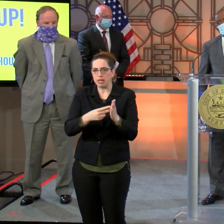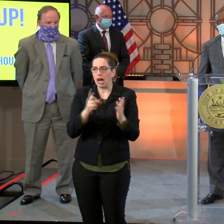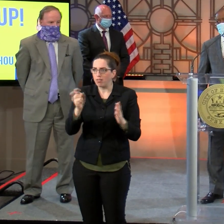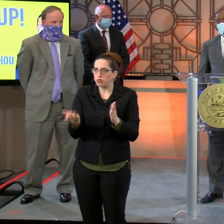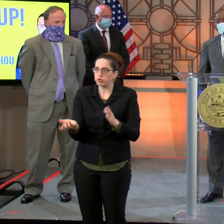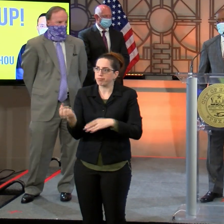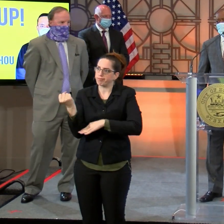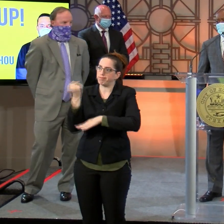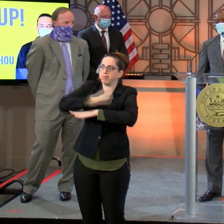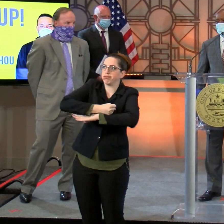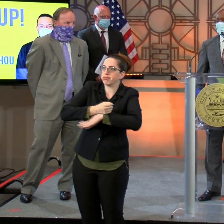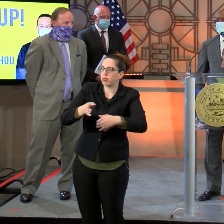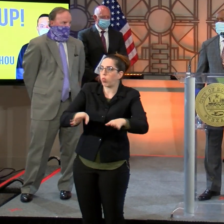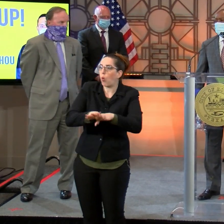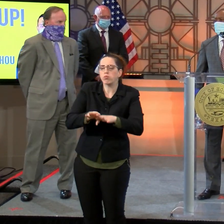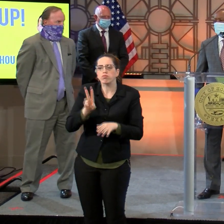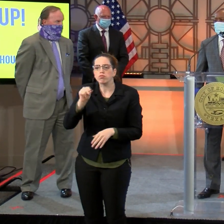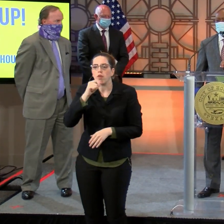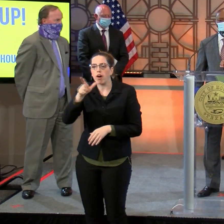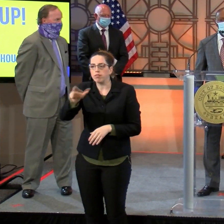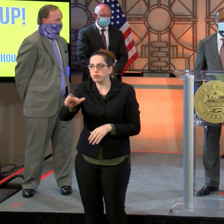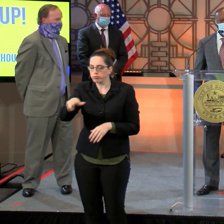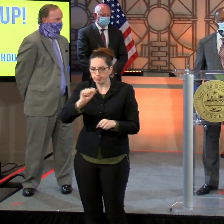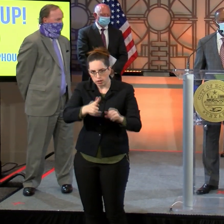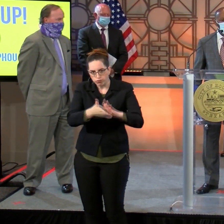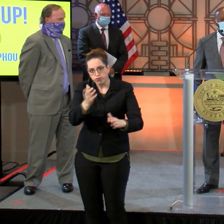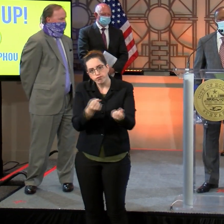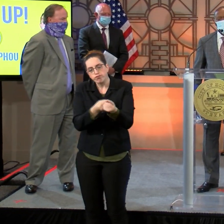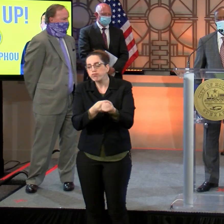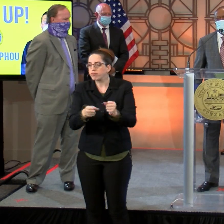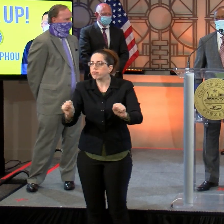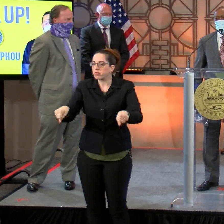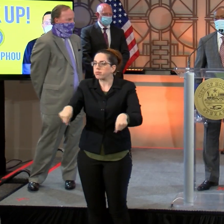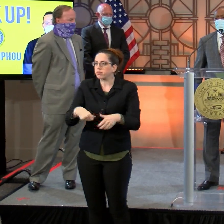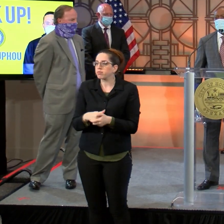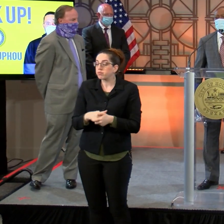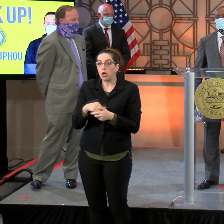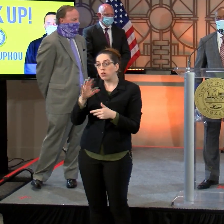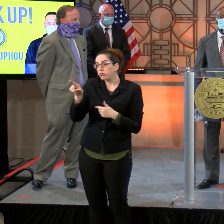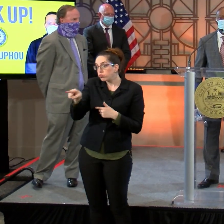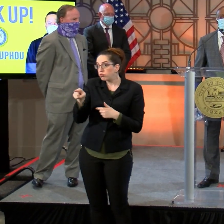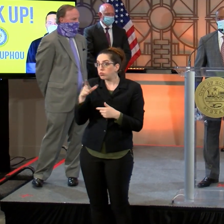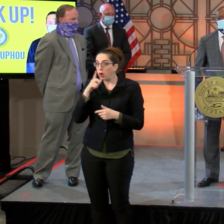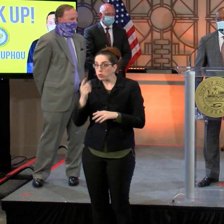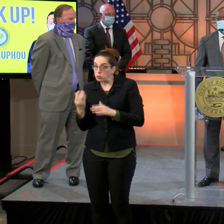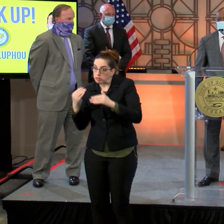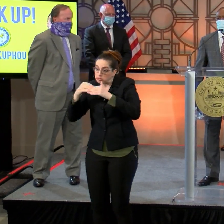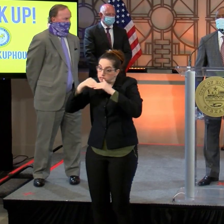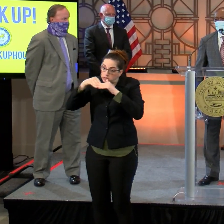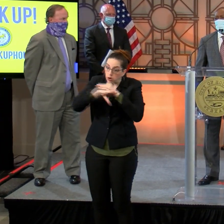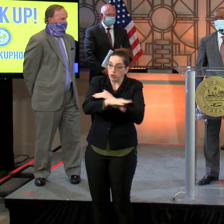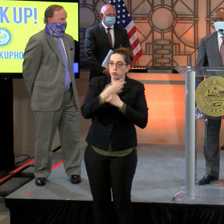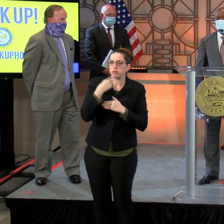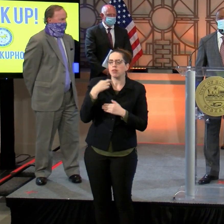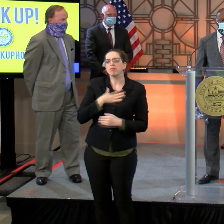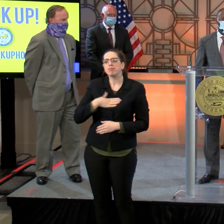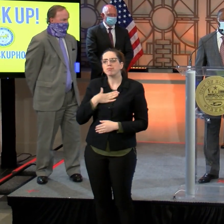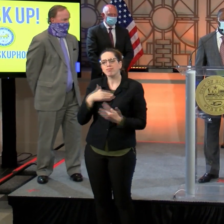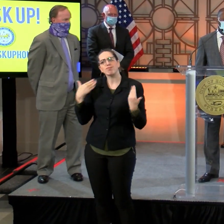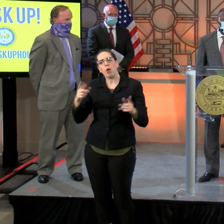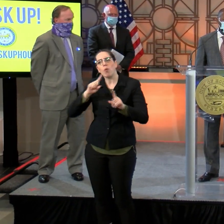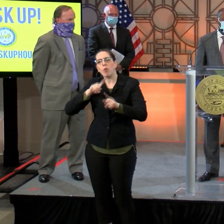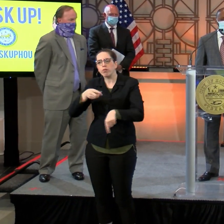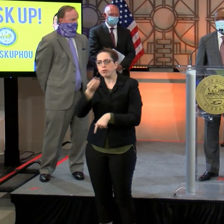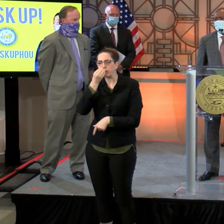their doors or shut down. So there are many, many ways that we can help. And so even if you don't go to a restaurant, please order from